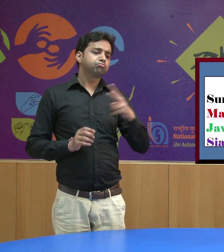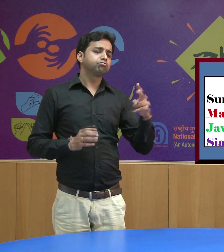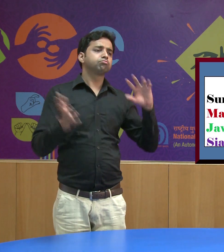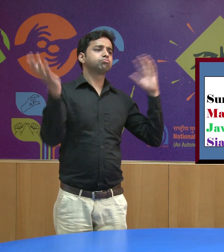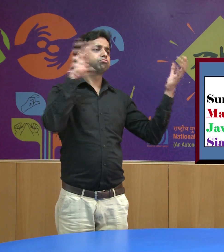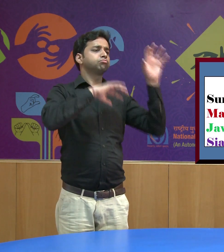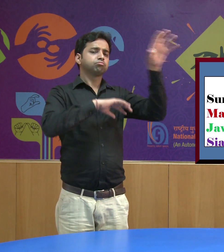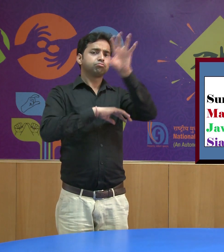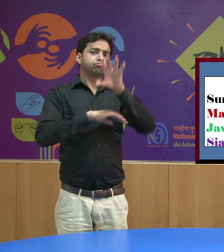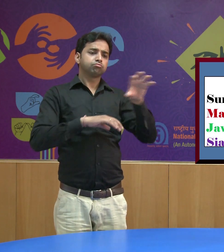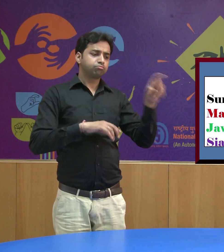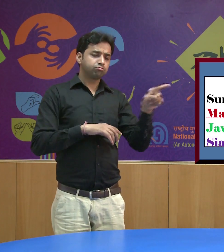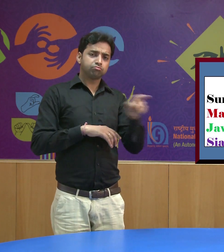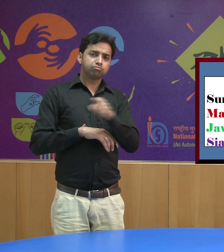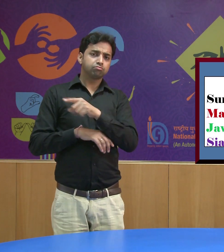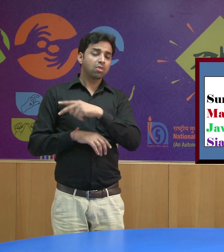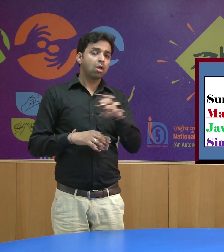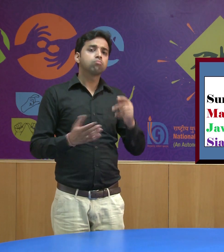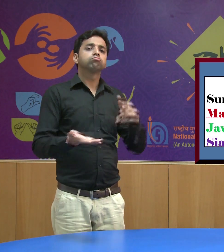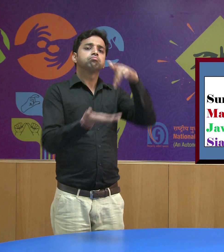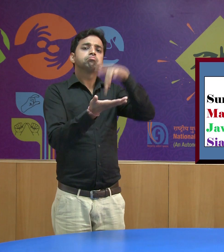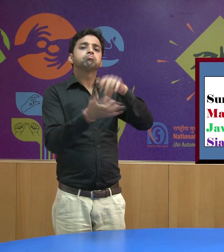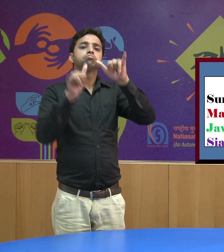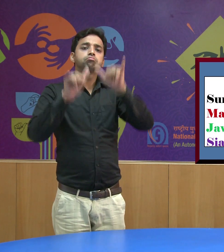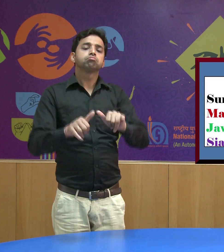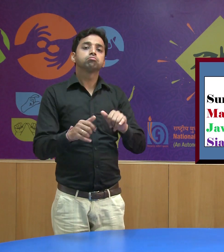these countries were situated in East Asia.